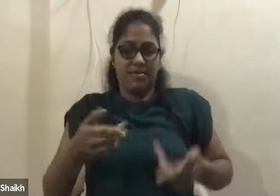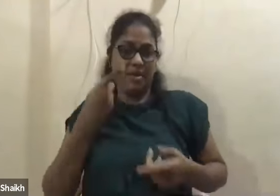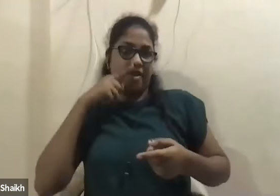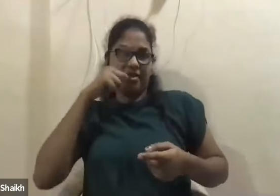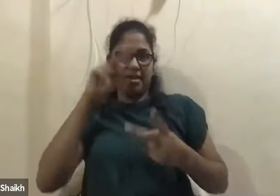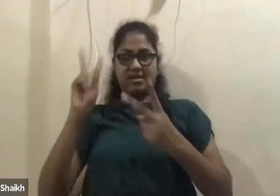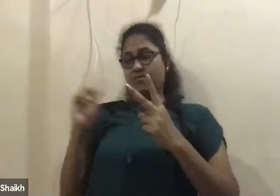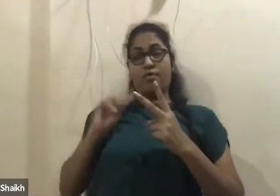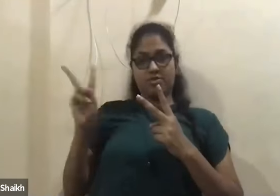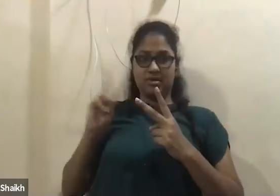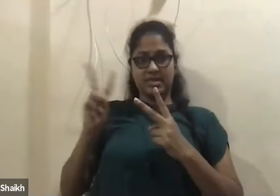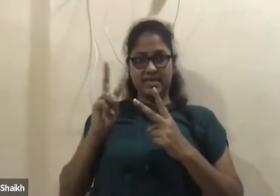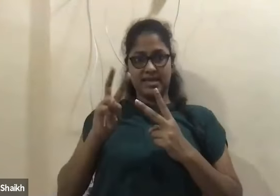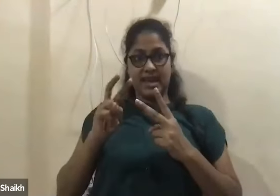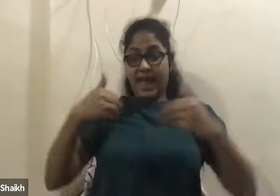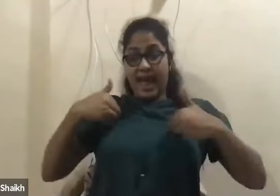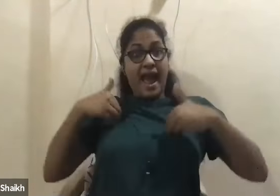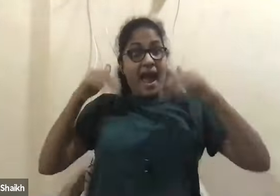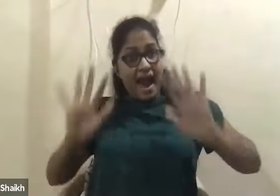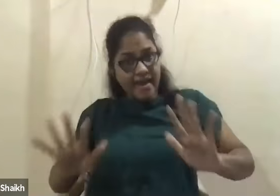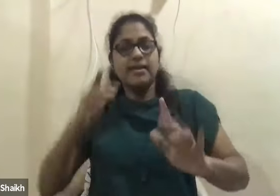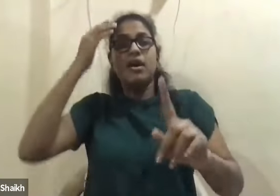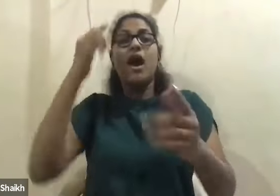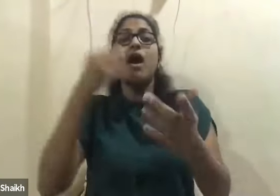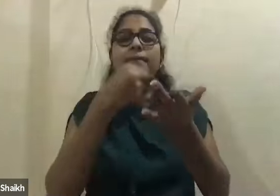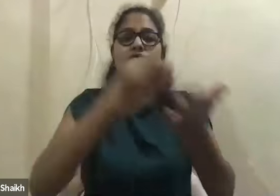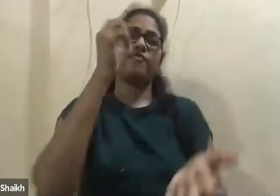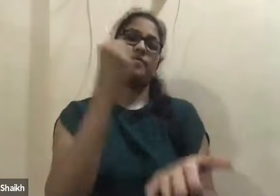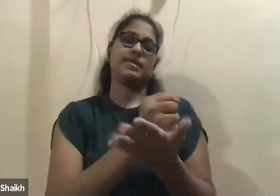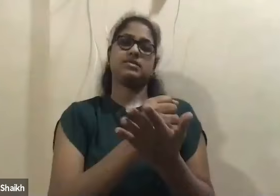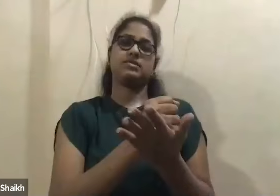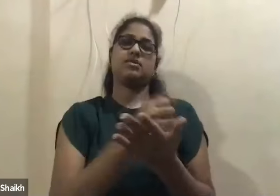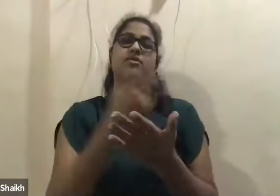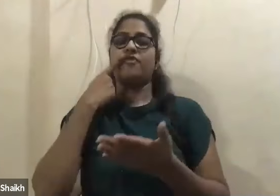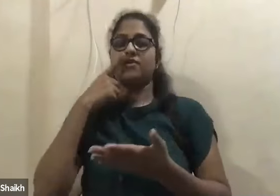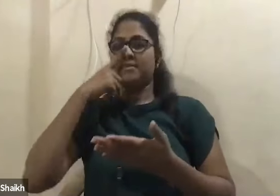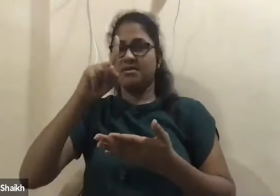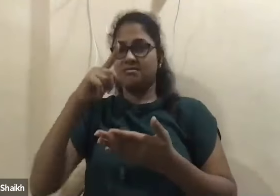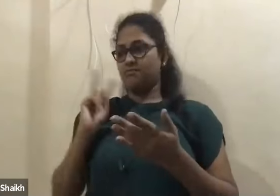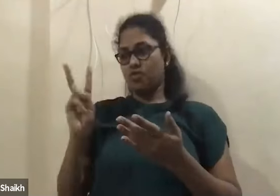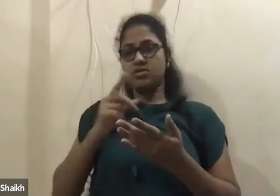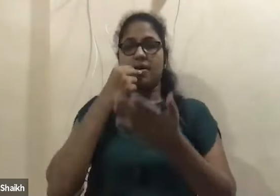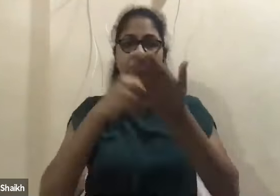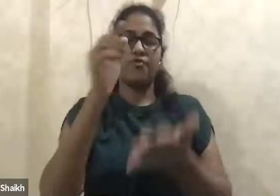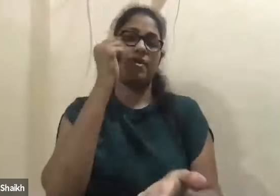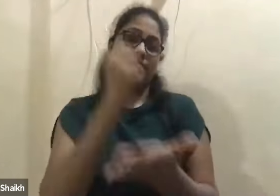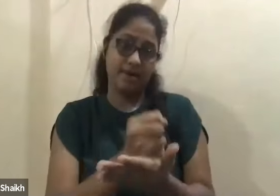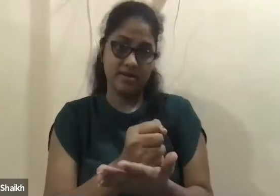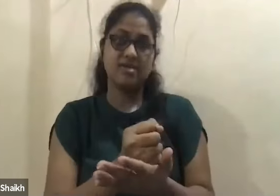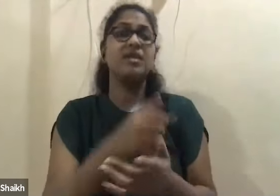approval is there till we are there, of course. Our approval has to be taken in case of whatever the trustees